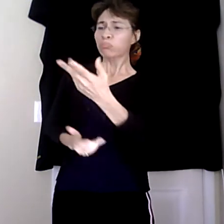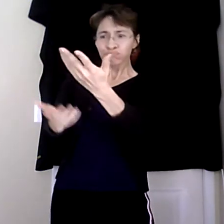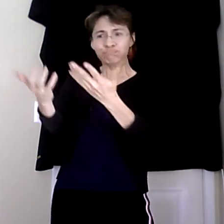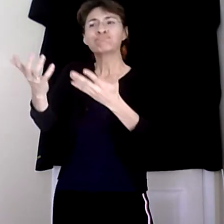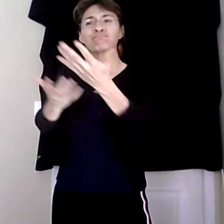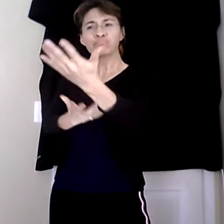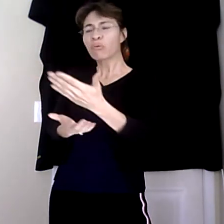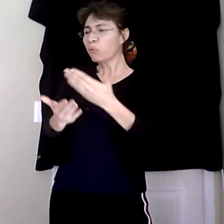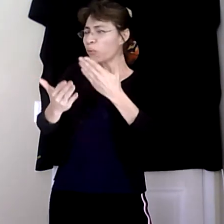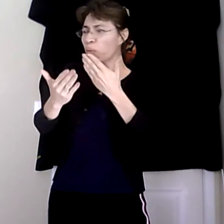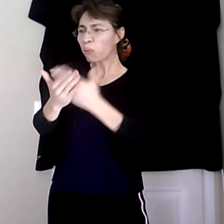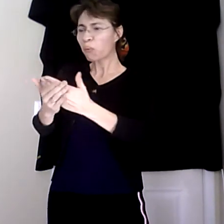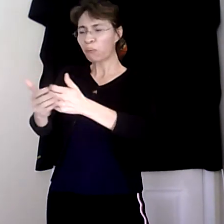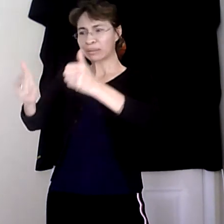sound? Is that good?